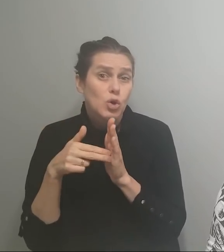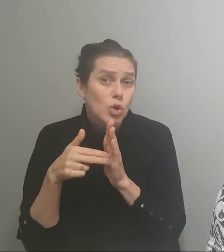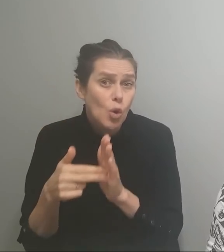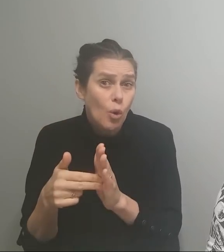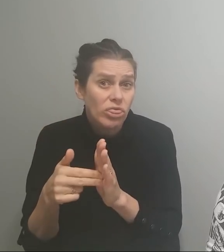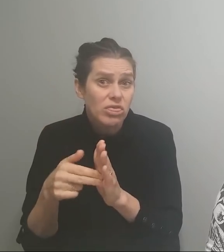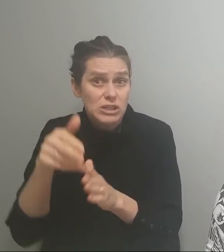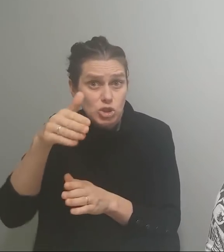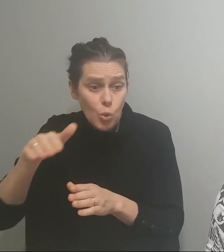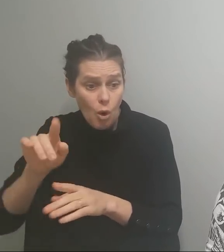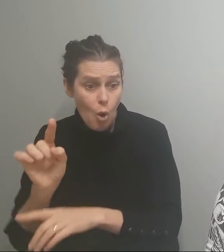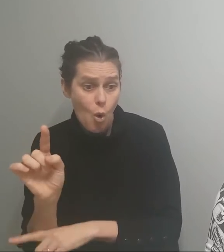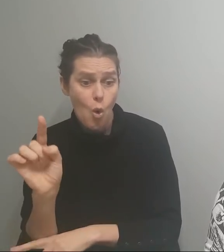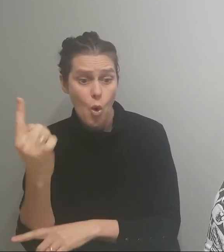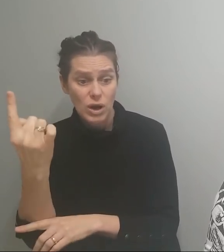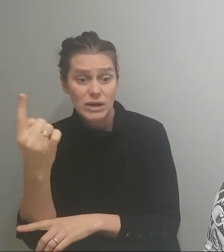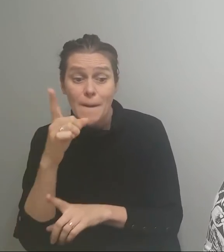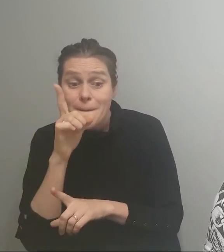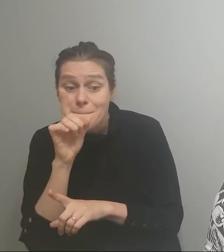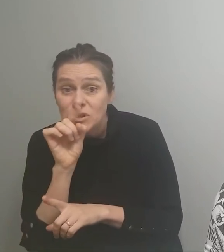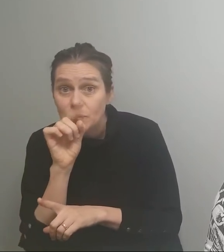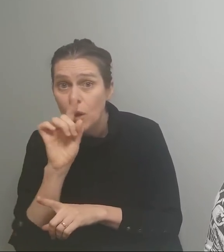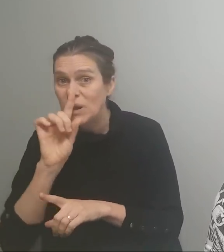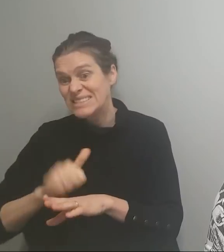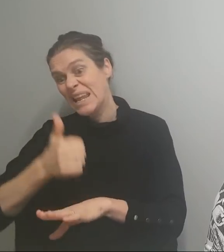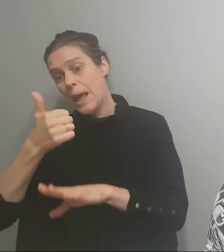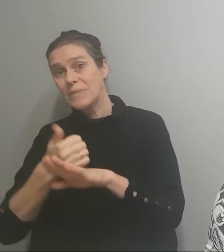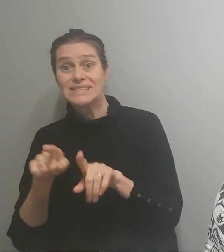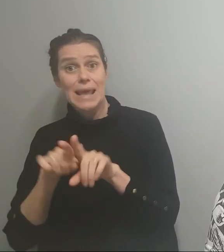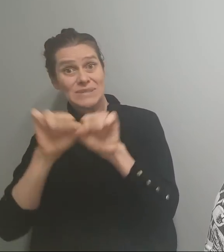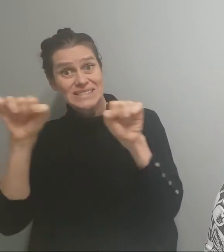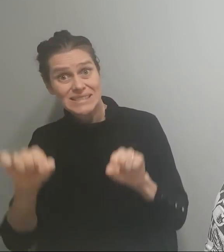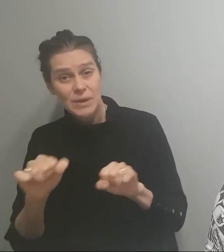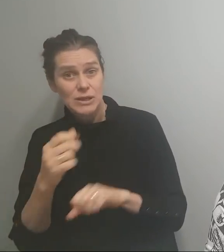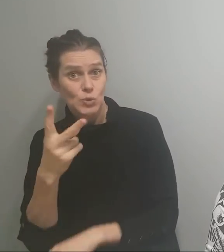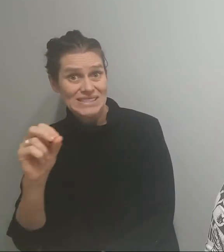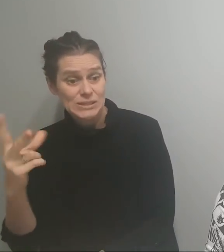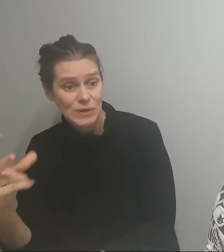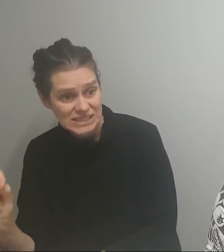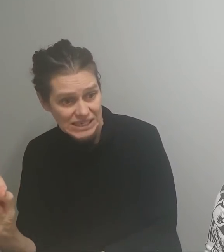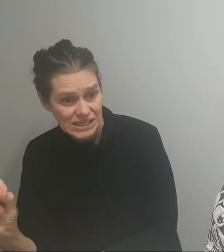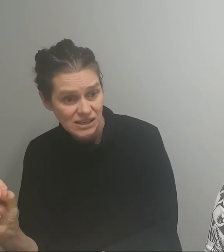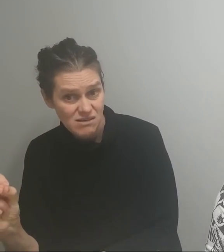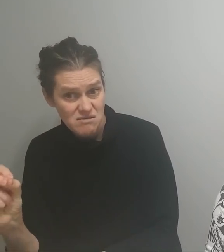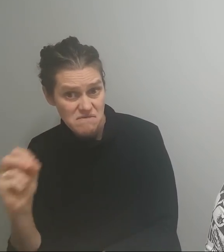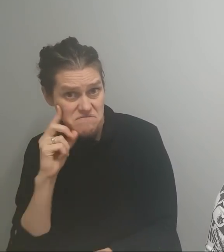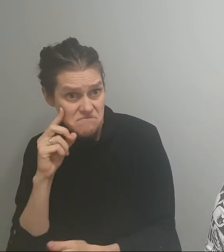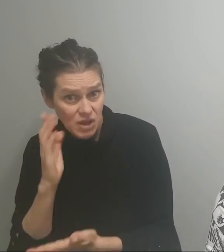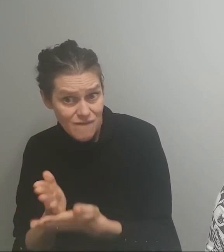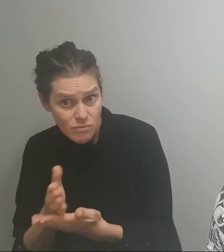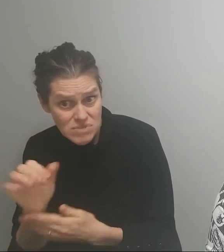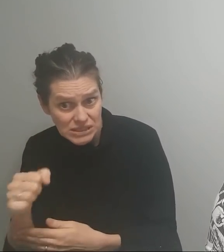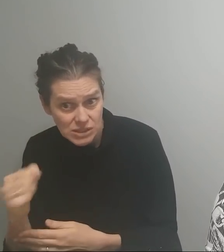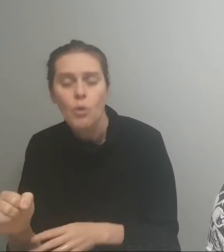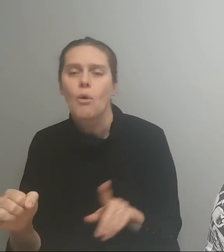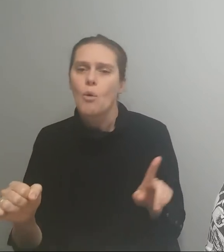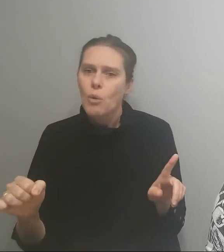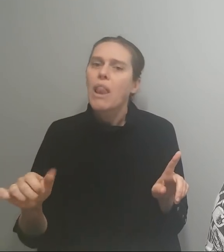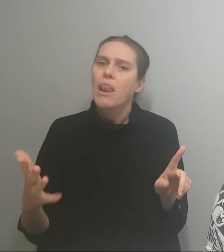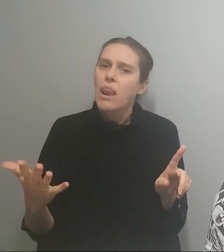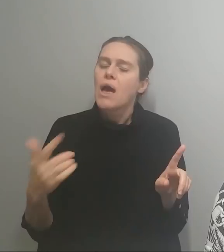current proposal yet to be confirmed? At this stage, no decision has been made about rollout post